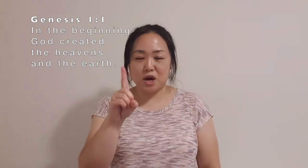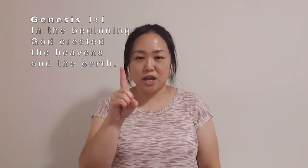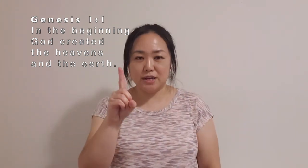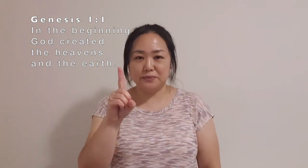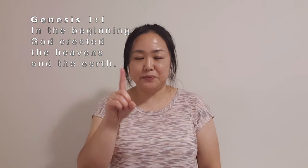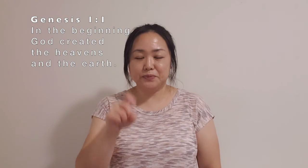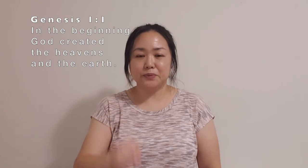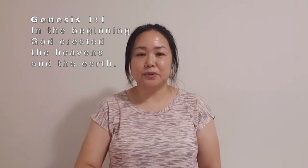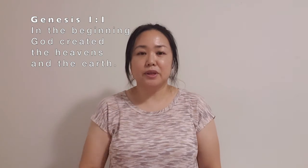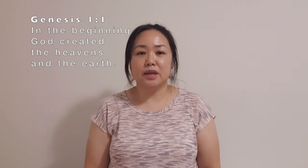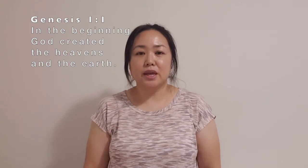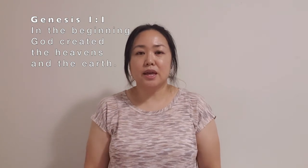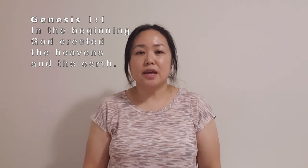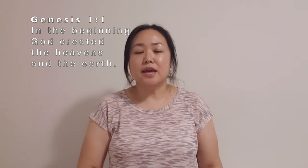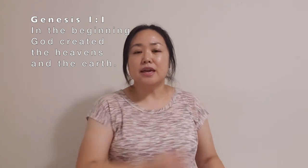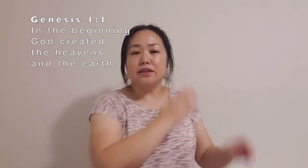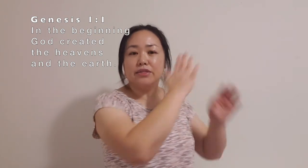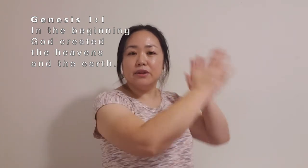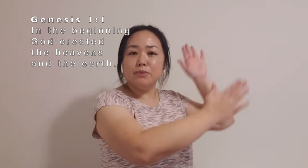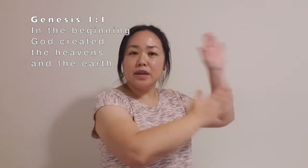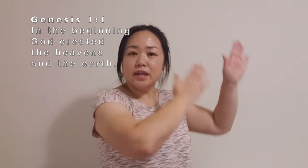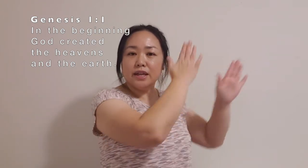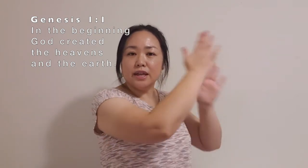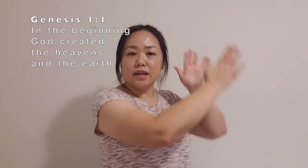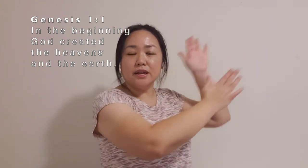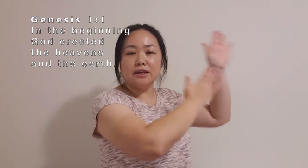1. In the beginning,